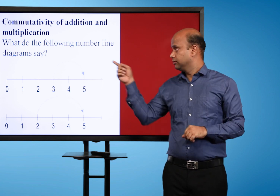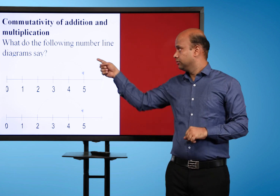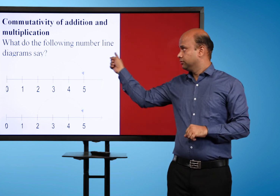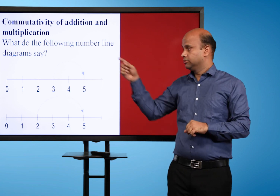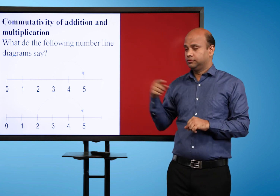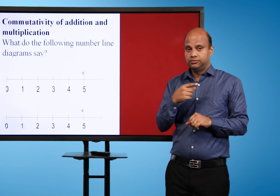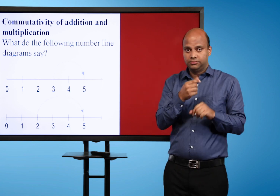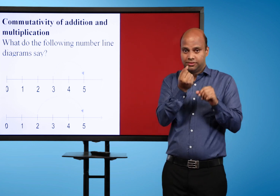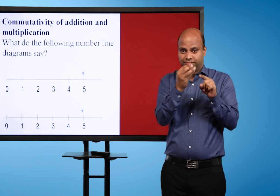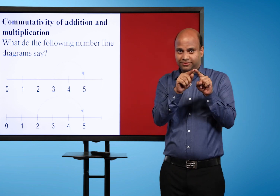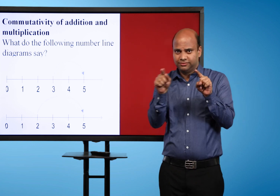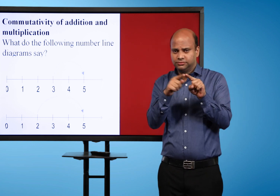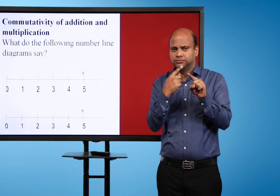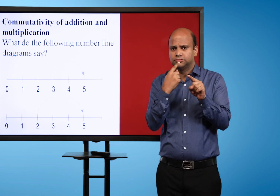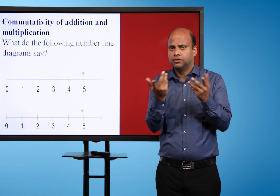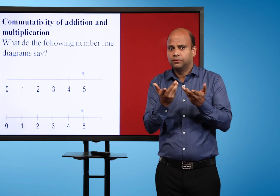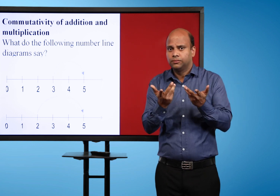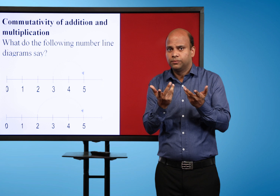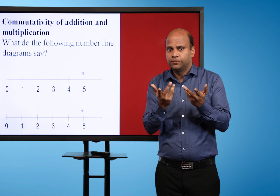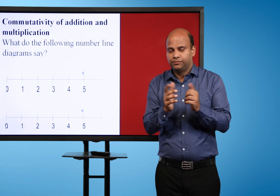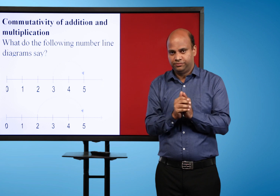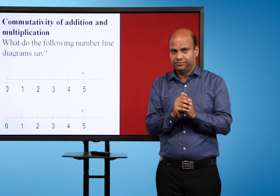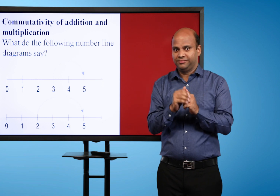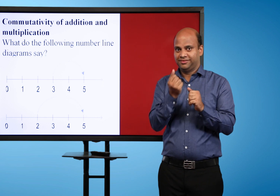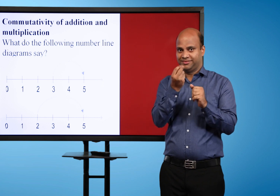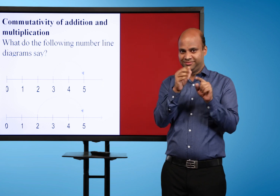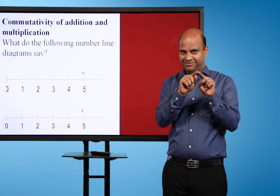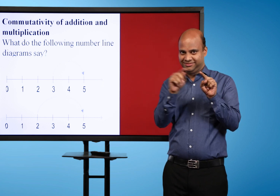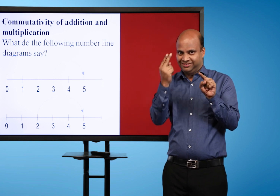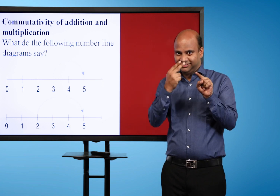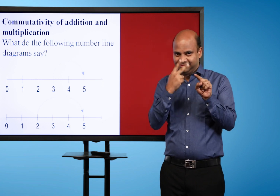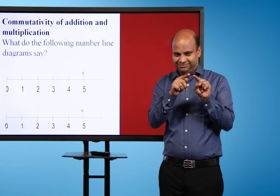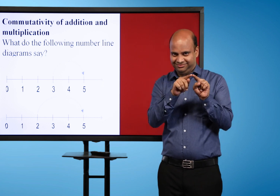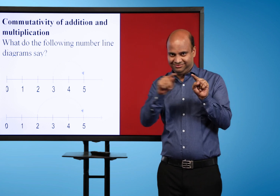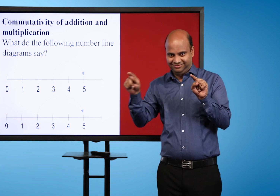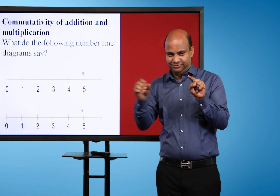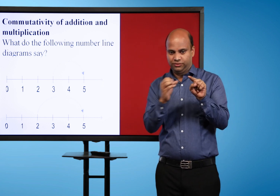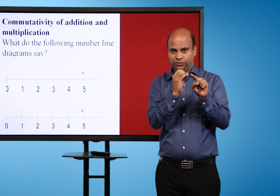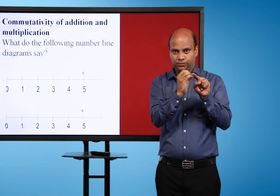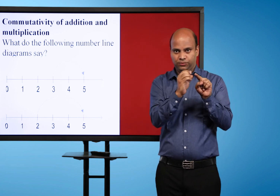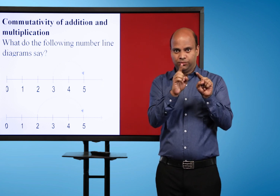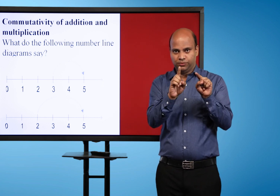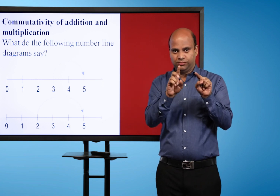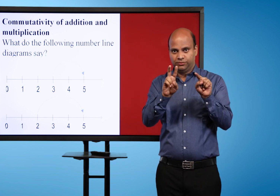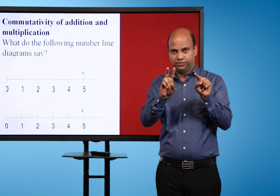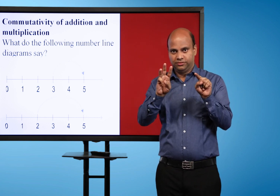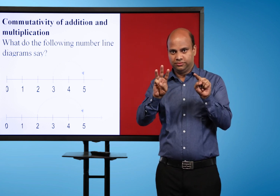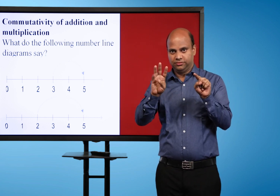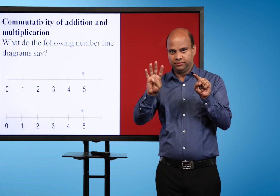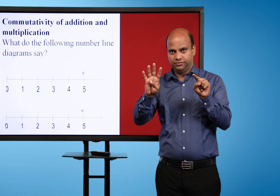What do the following number line diagrams say? We have two line diagrams, both with numbers marked from 0